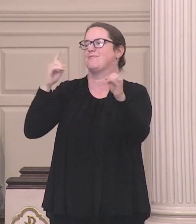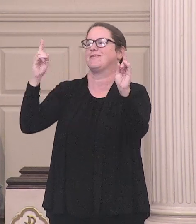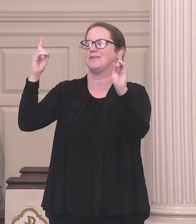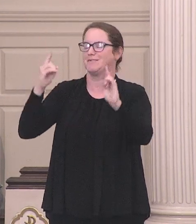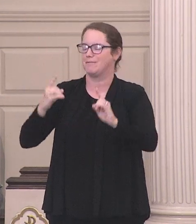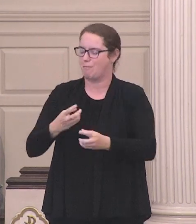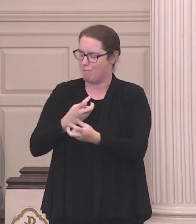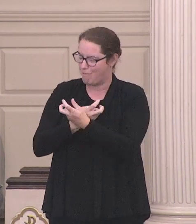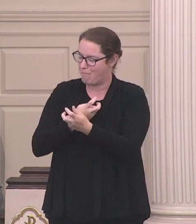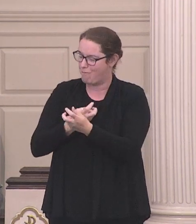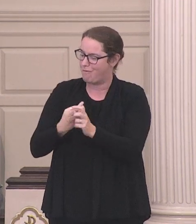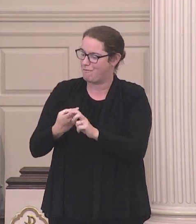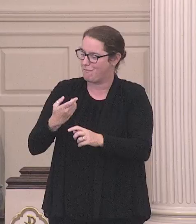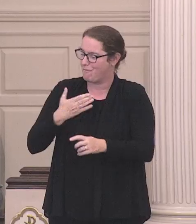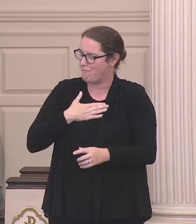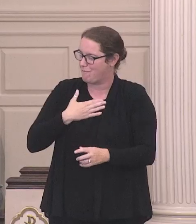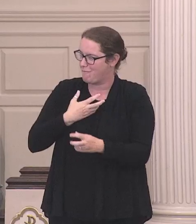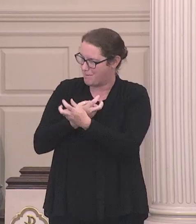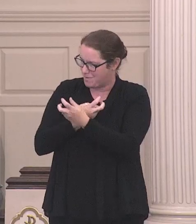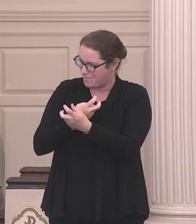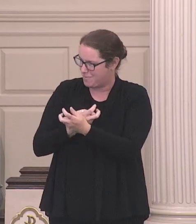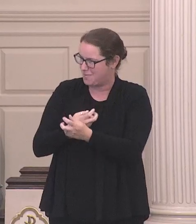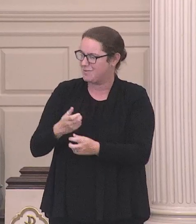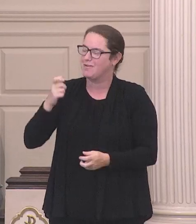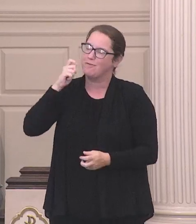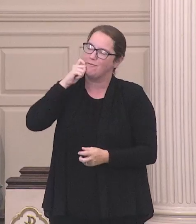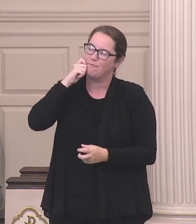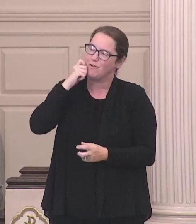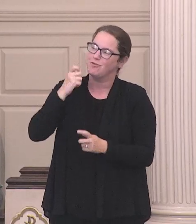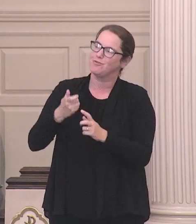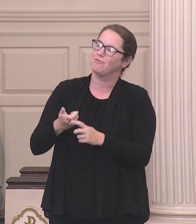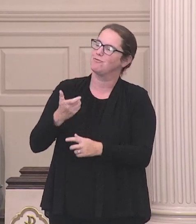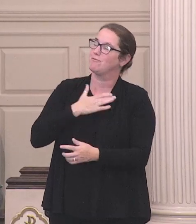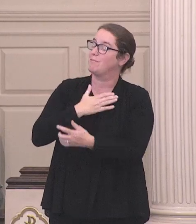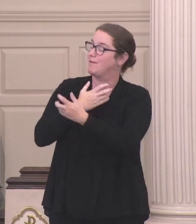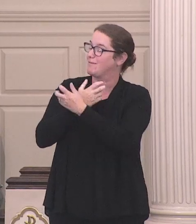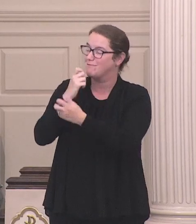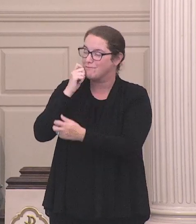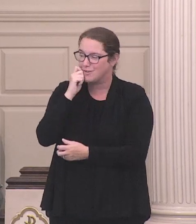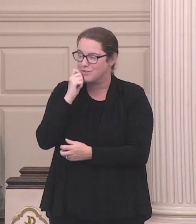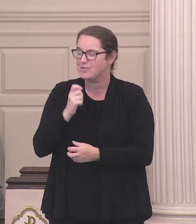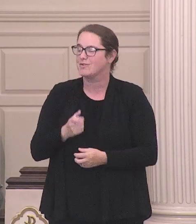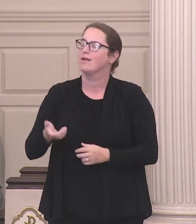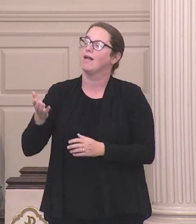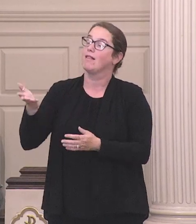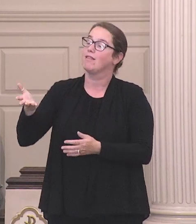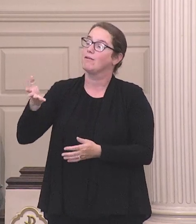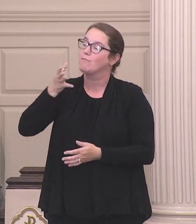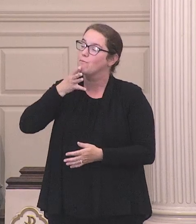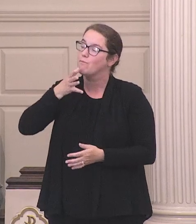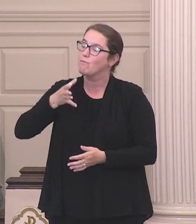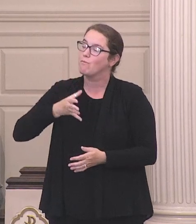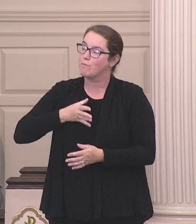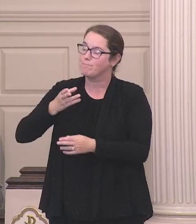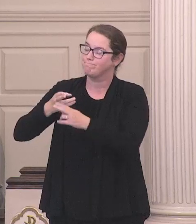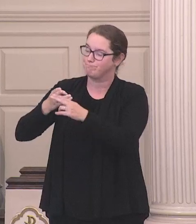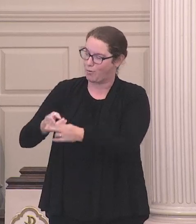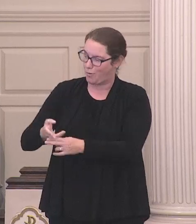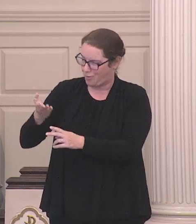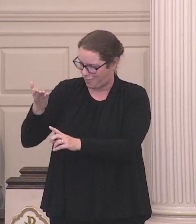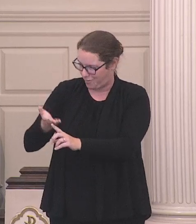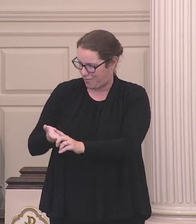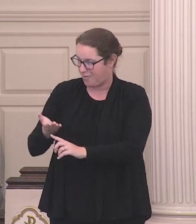and flesh of my flesh. This one shall be called woman, for out of her